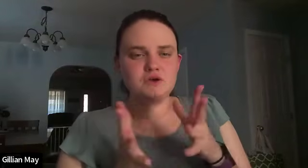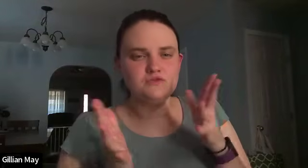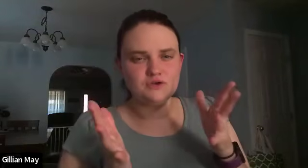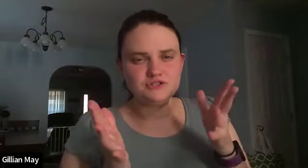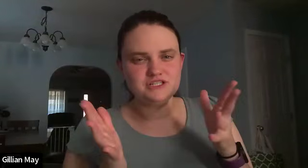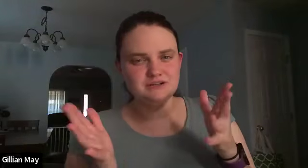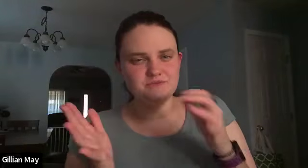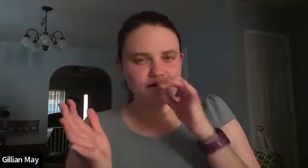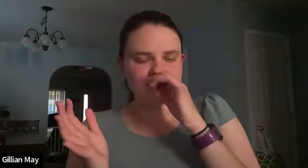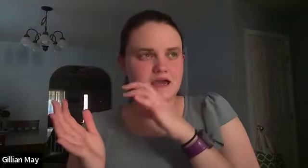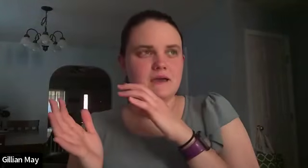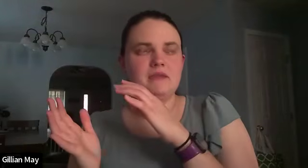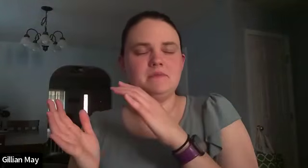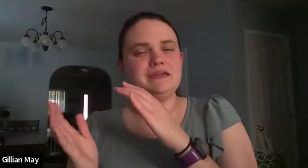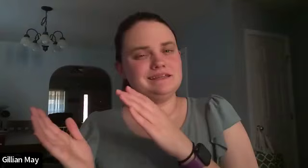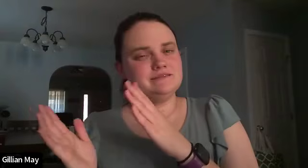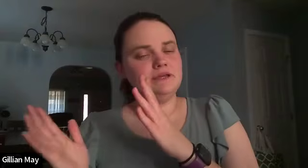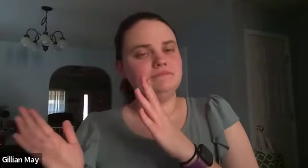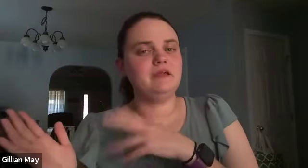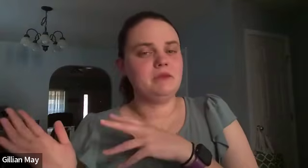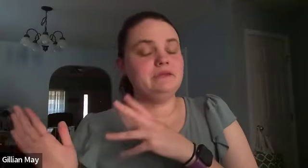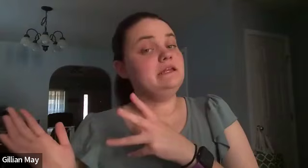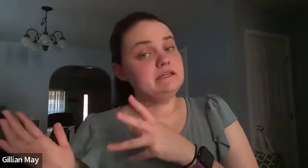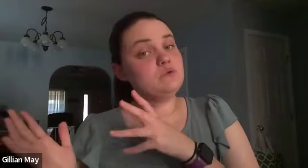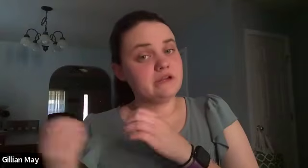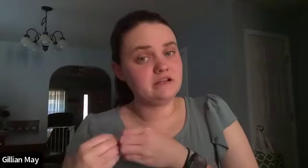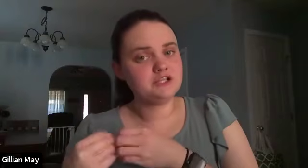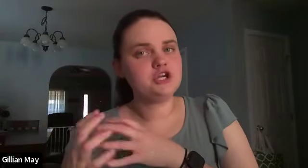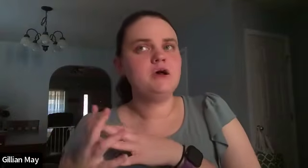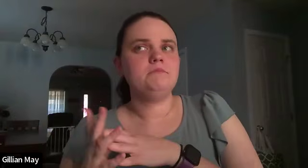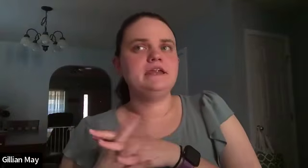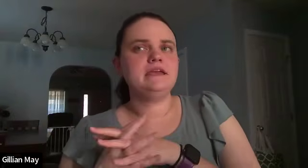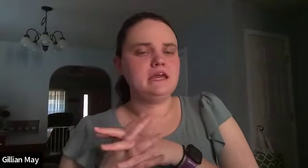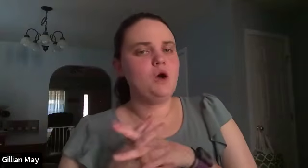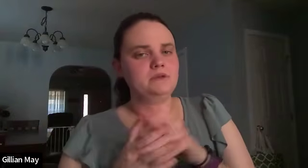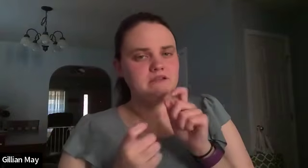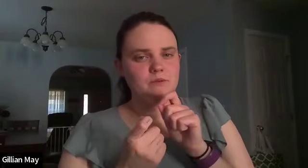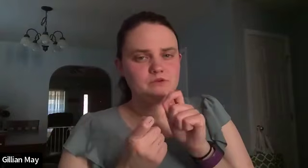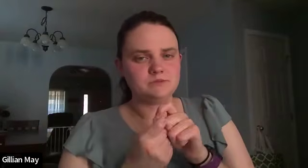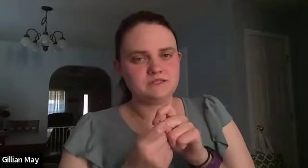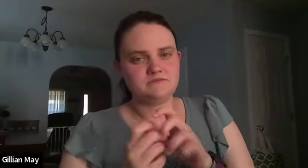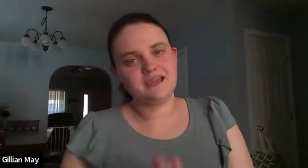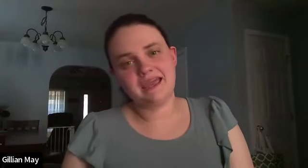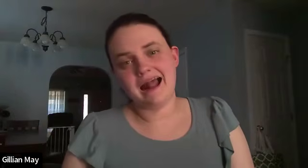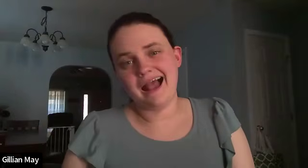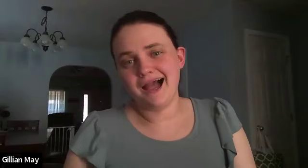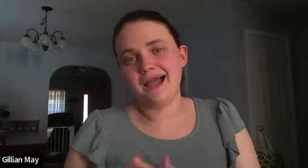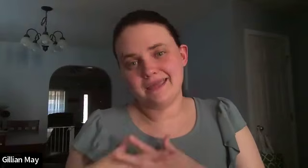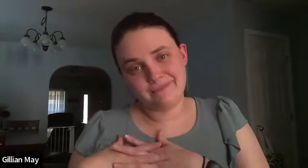So those are just certain ways that maybe it is, I mean, not maybe, it is more English, but it can help be a little bit more specific. And I can admit